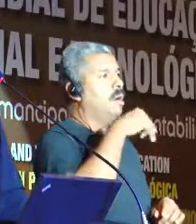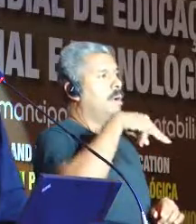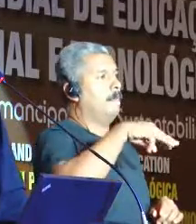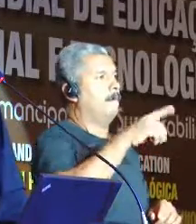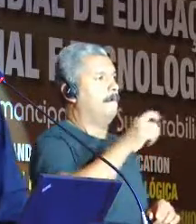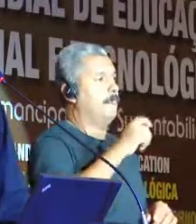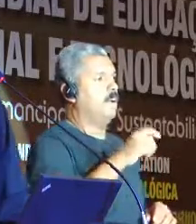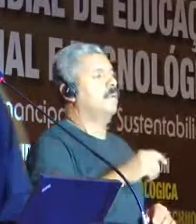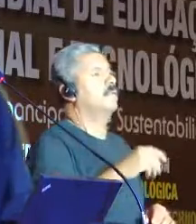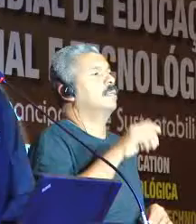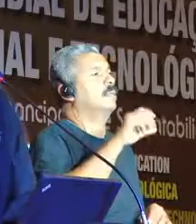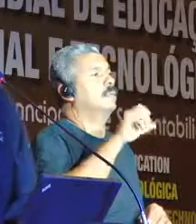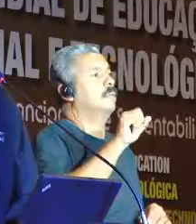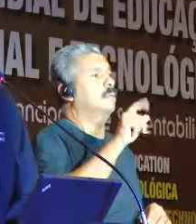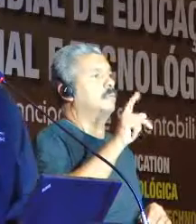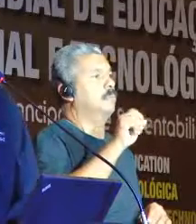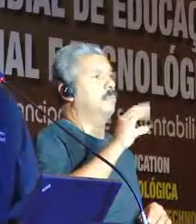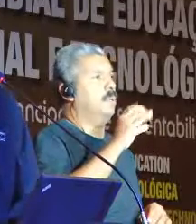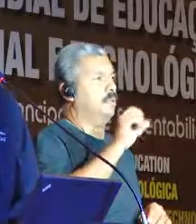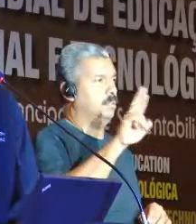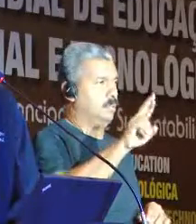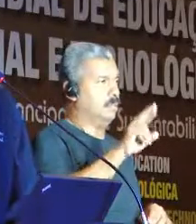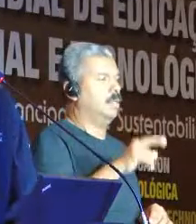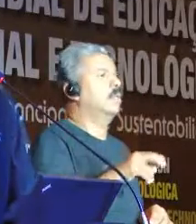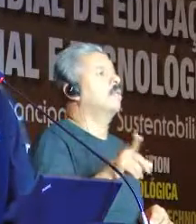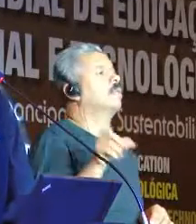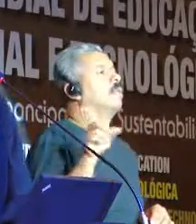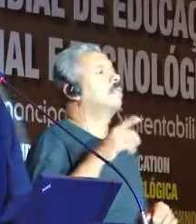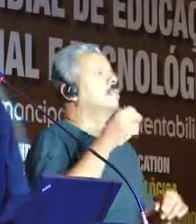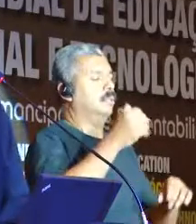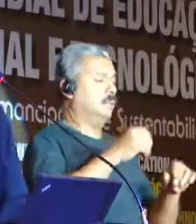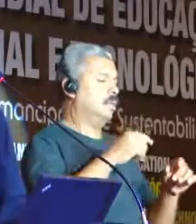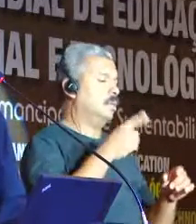of 19, he wrote a piece of software called Asterisk.